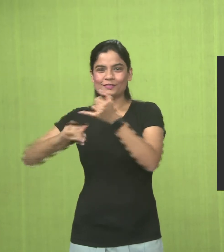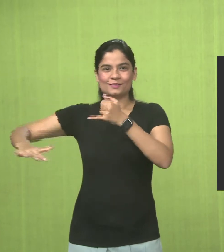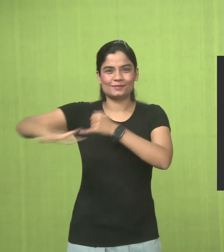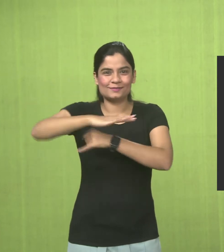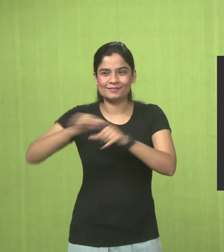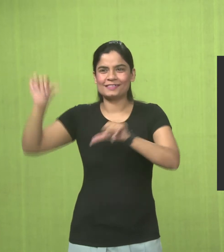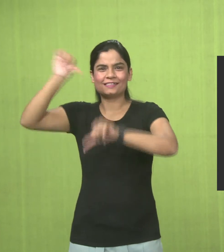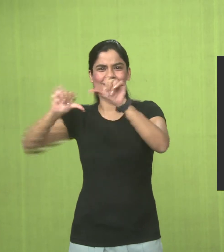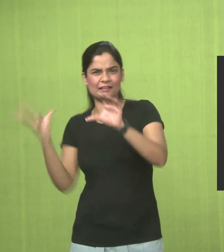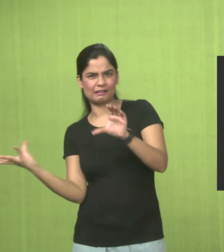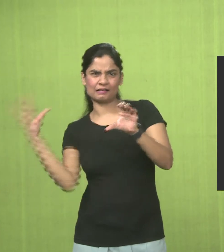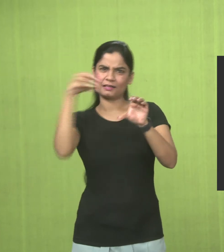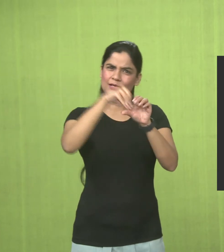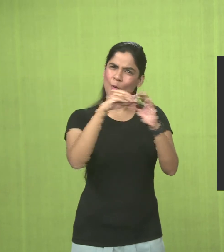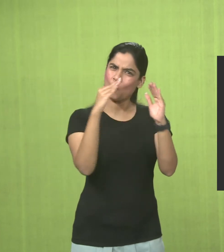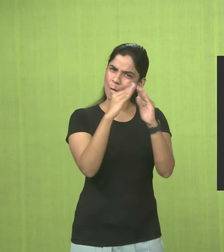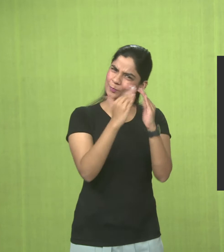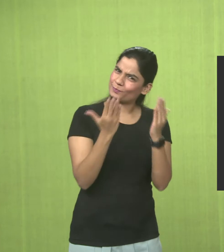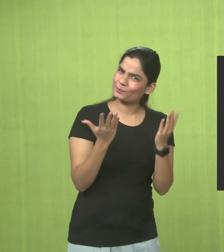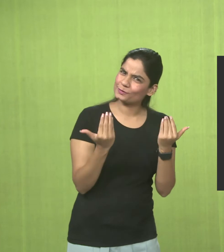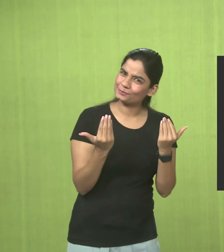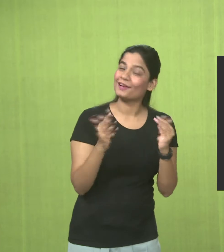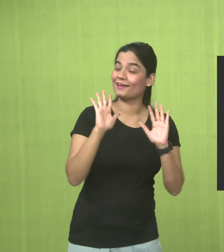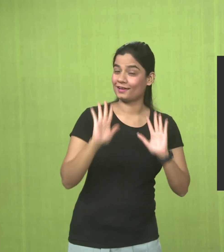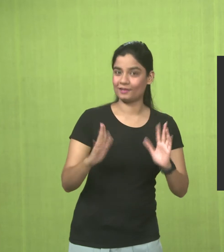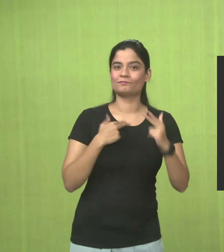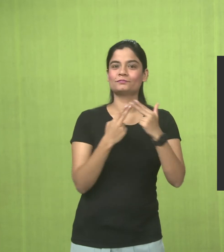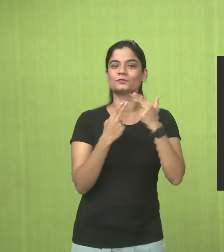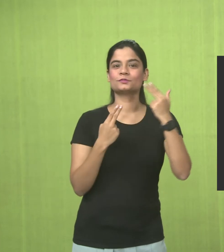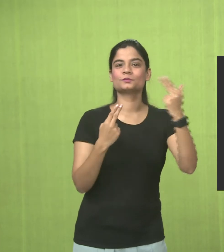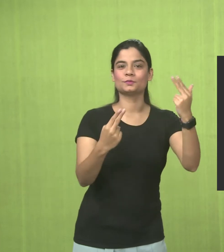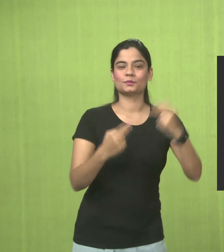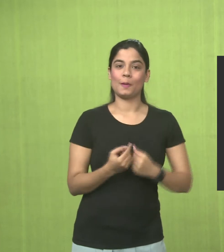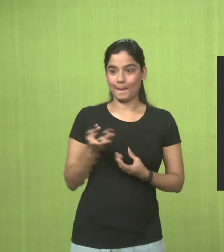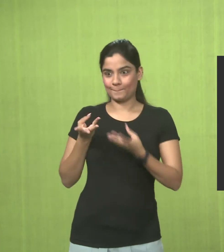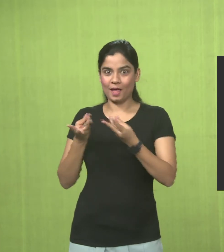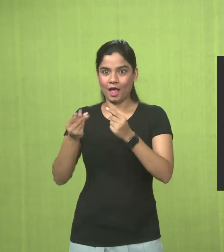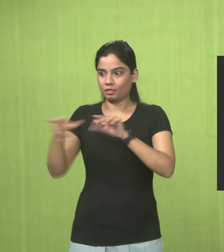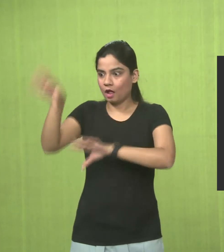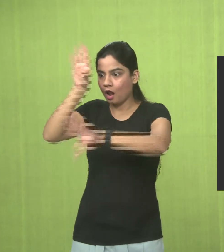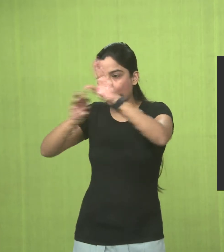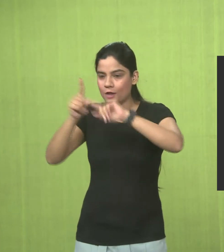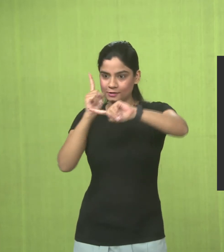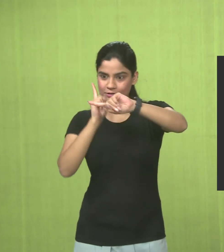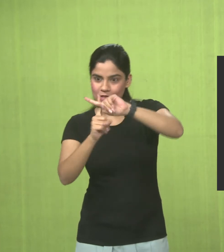languages, psychology, sociology. All these can be included in home science. Let me explain how. When we